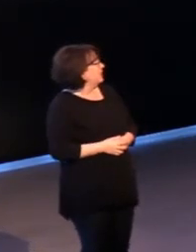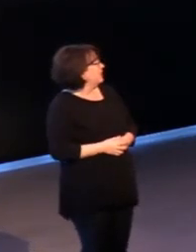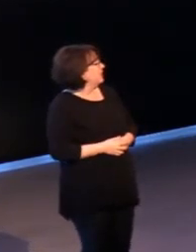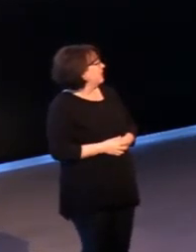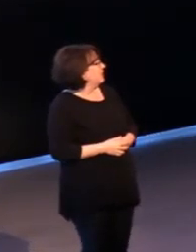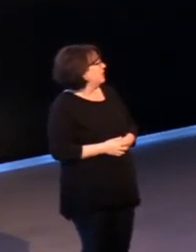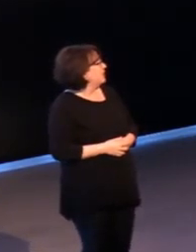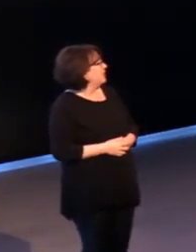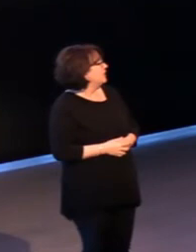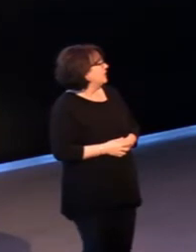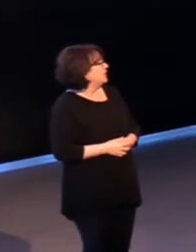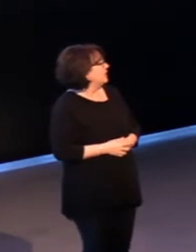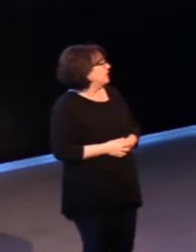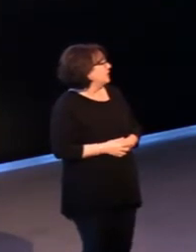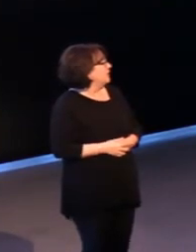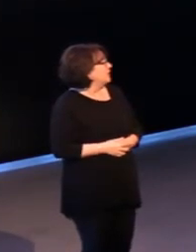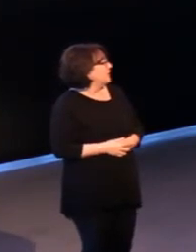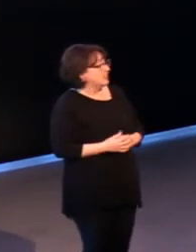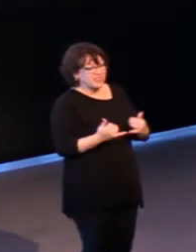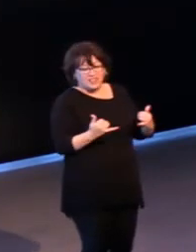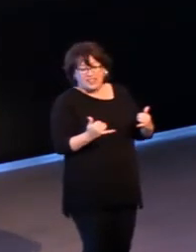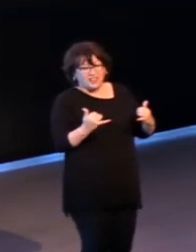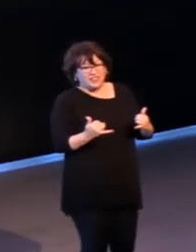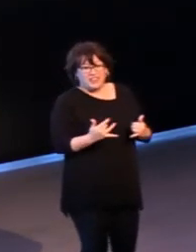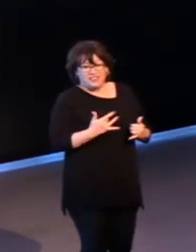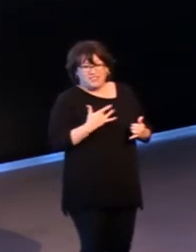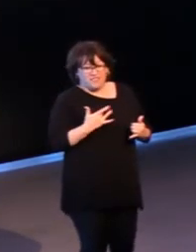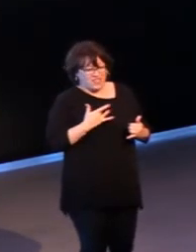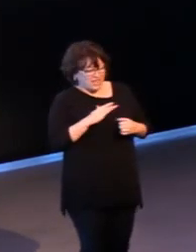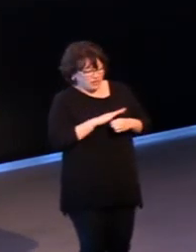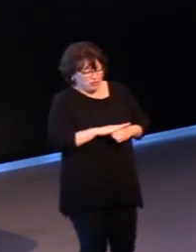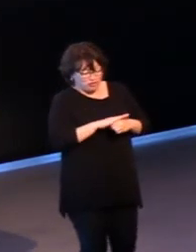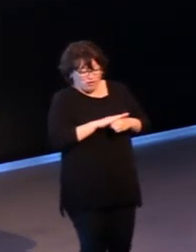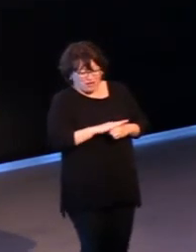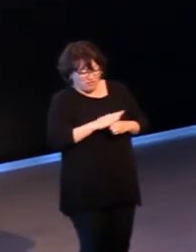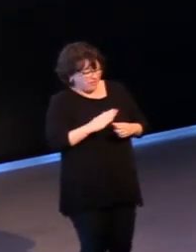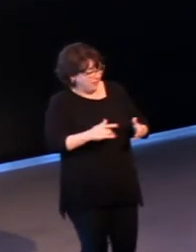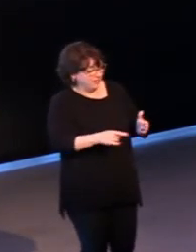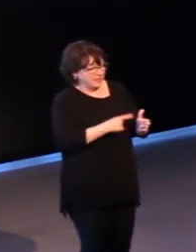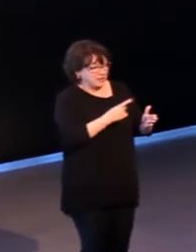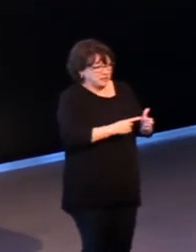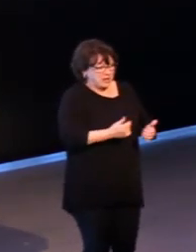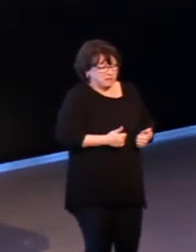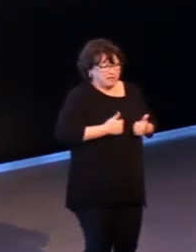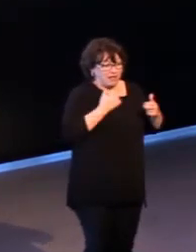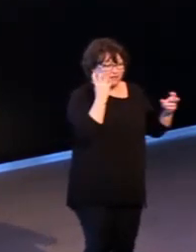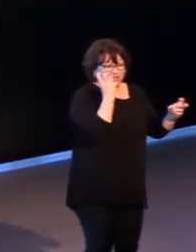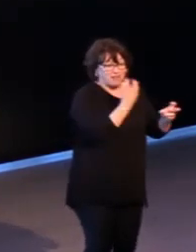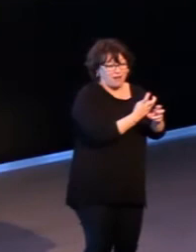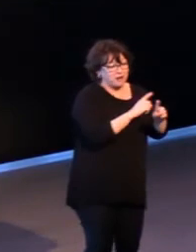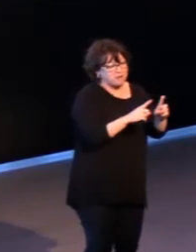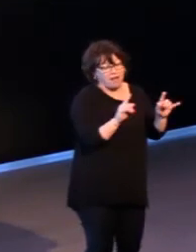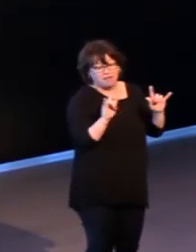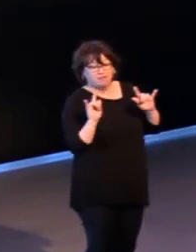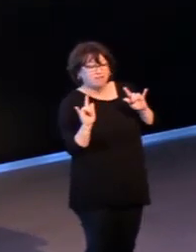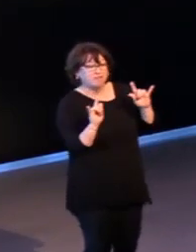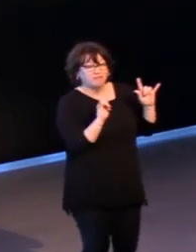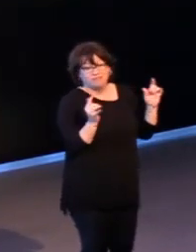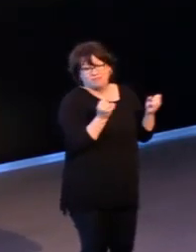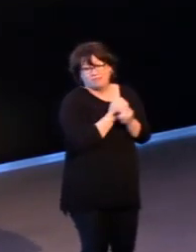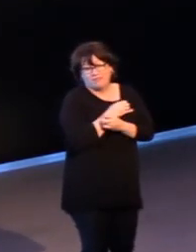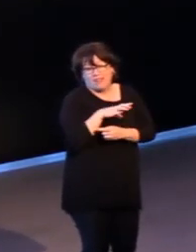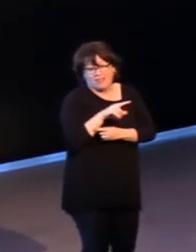can a science pierce to the spirit? We're asking how and not why. And can